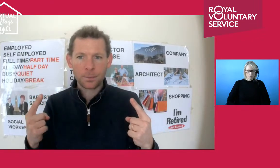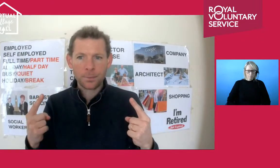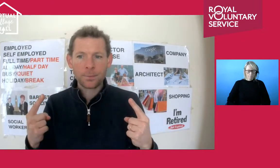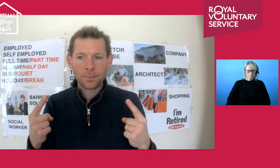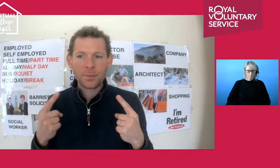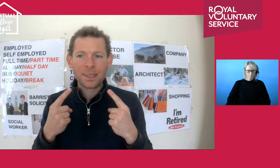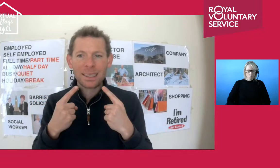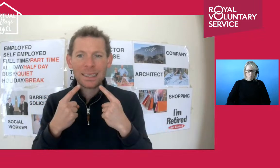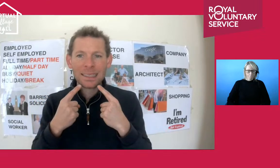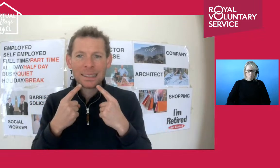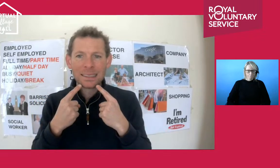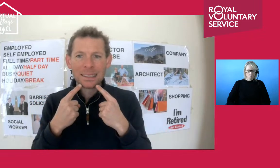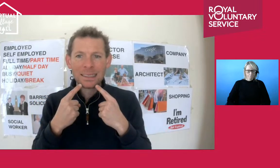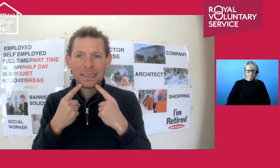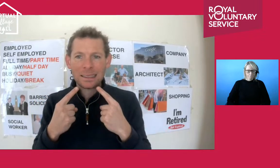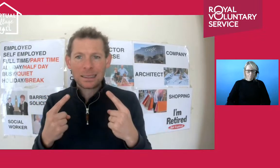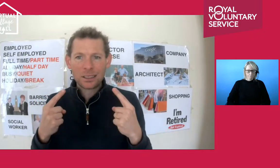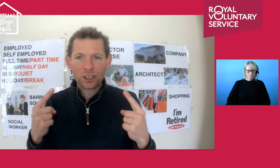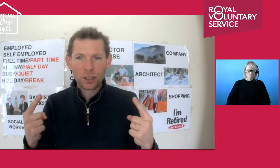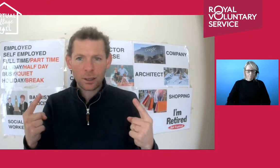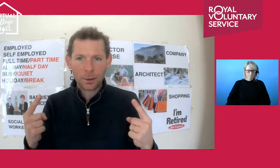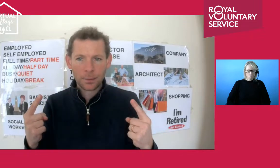teacher.